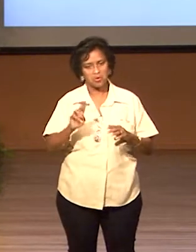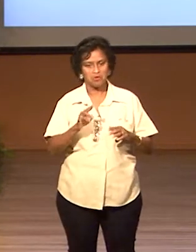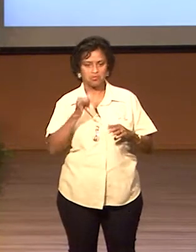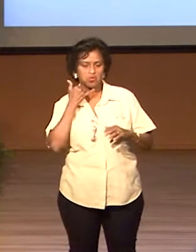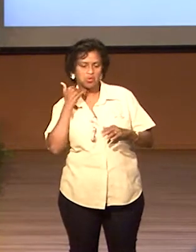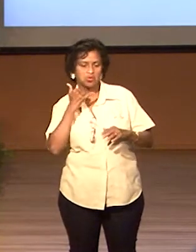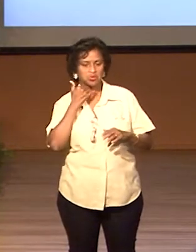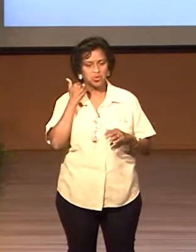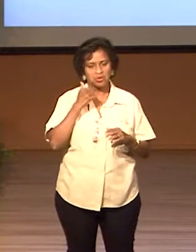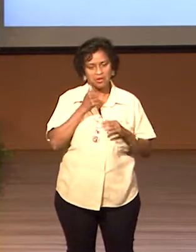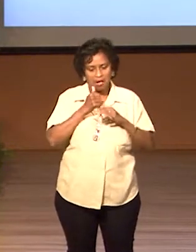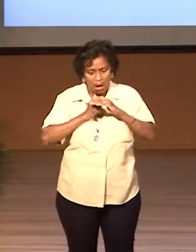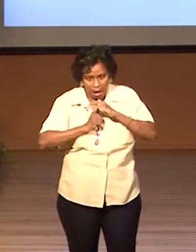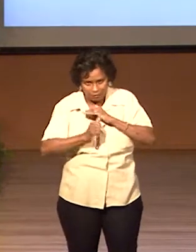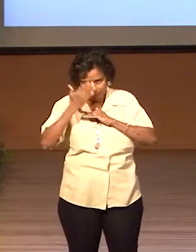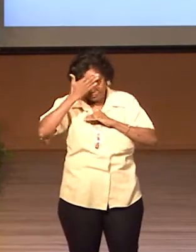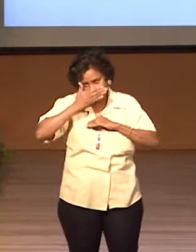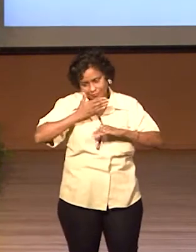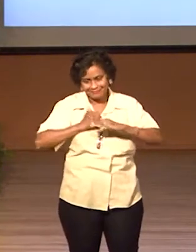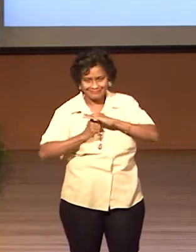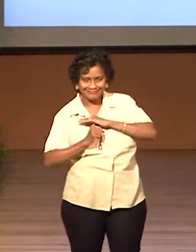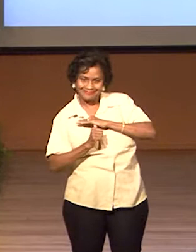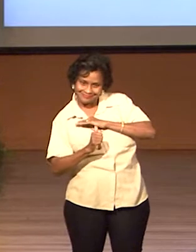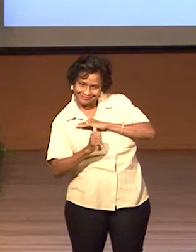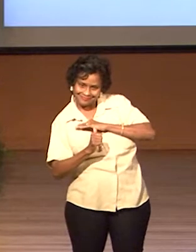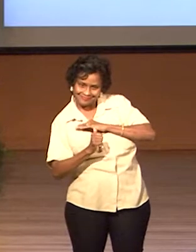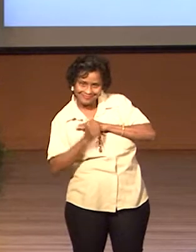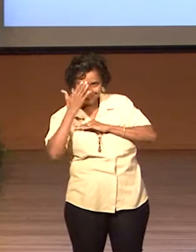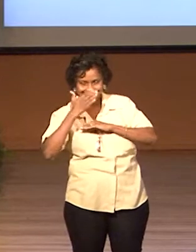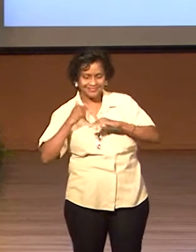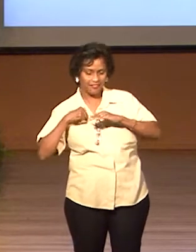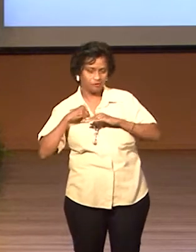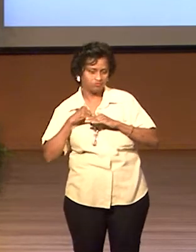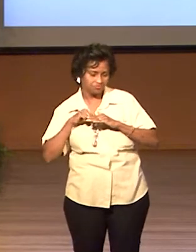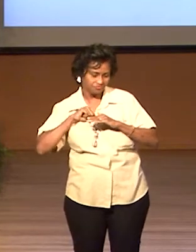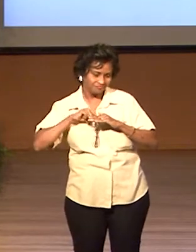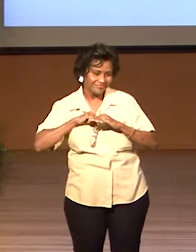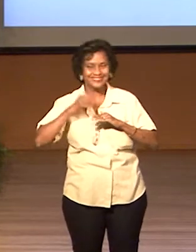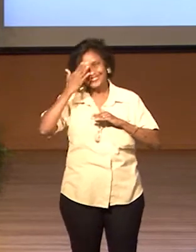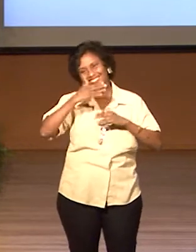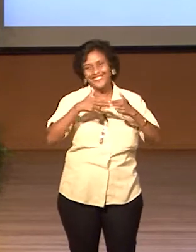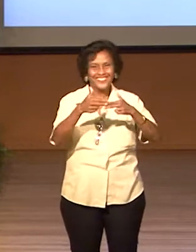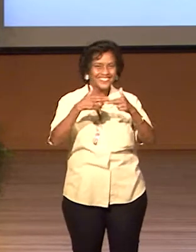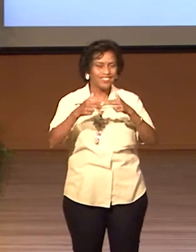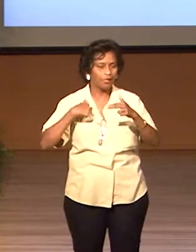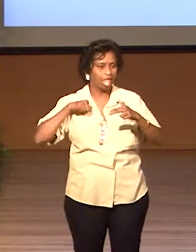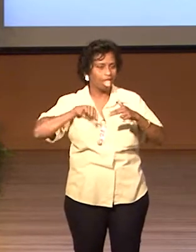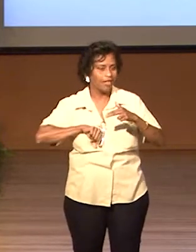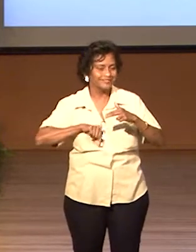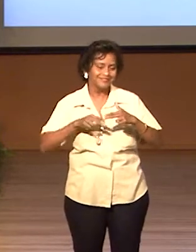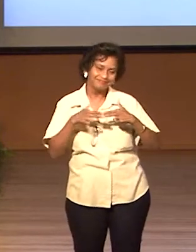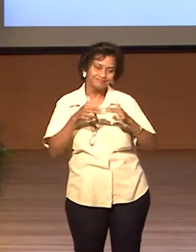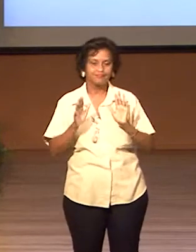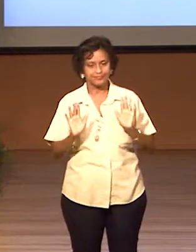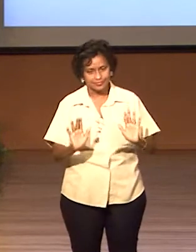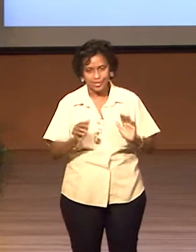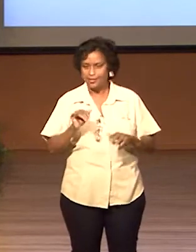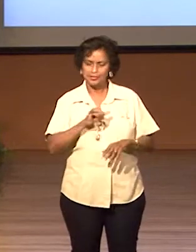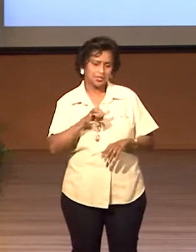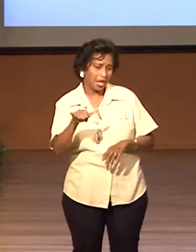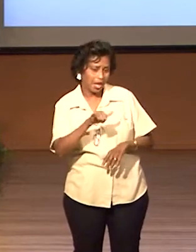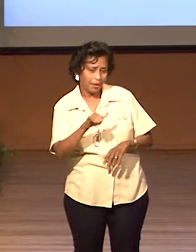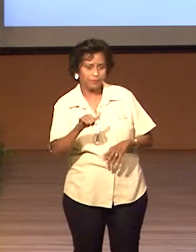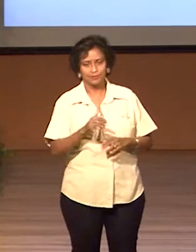or derogate yourself. And when people use humor, particularly in the last 2 styles, it is highly